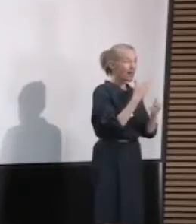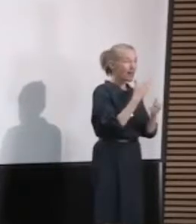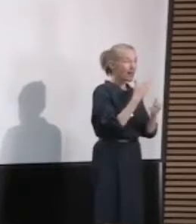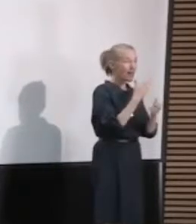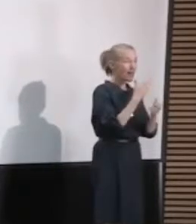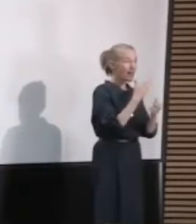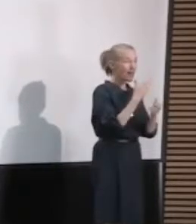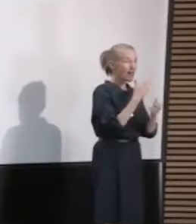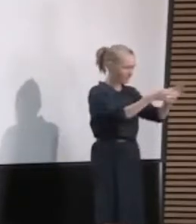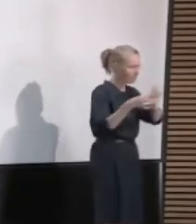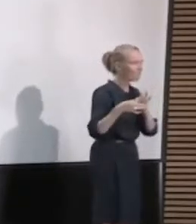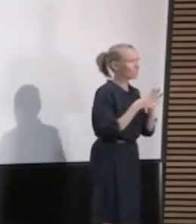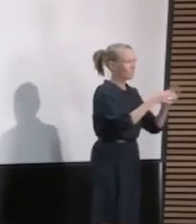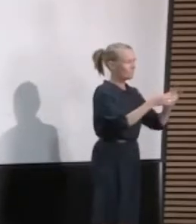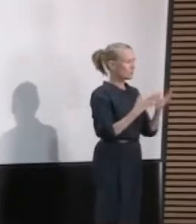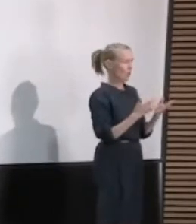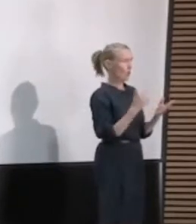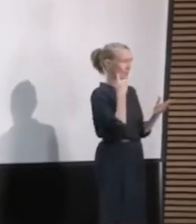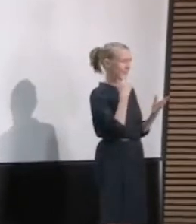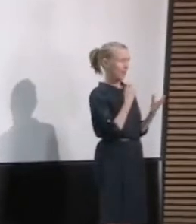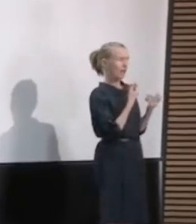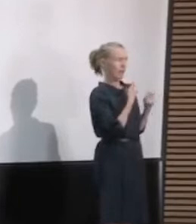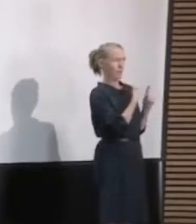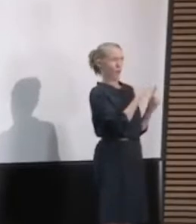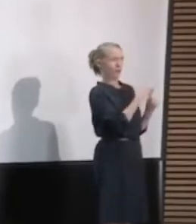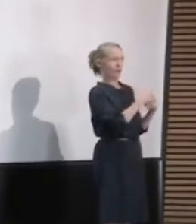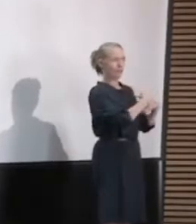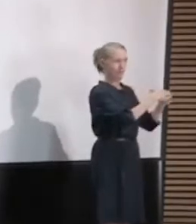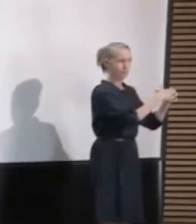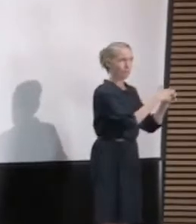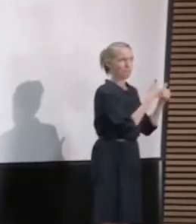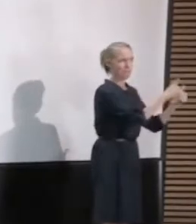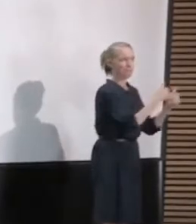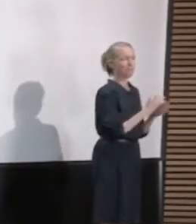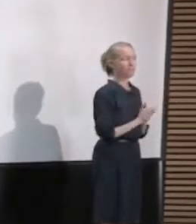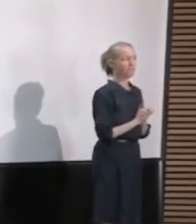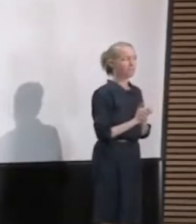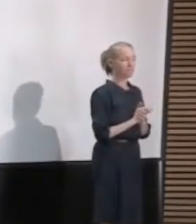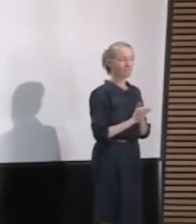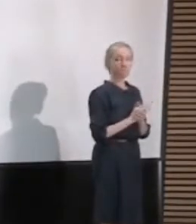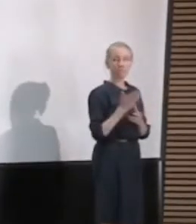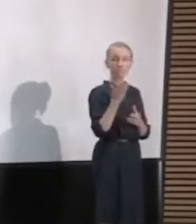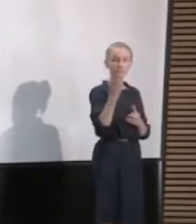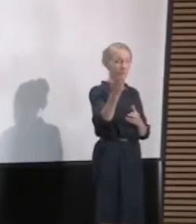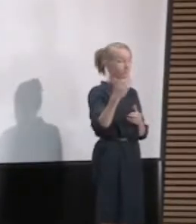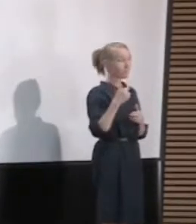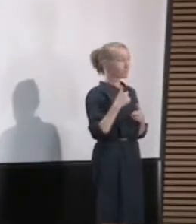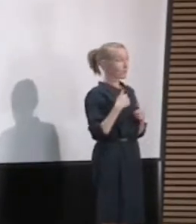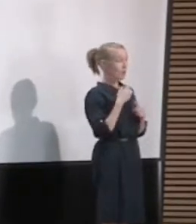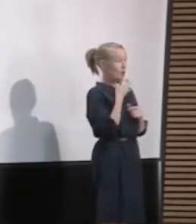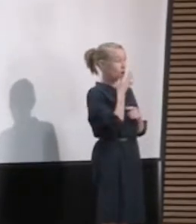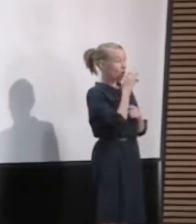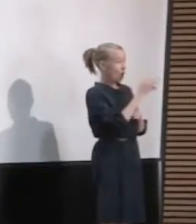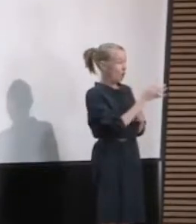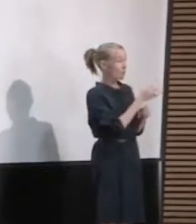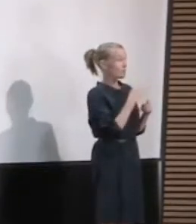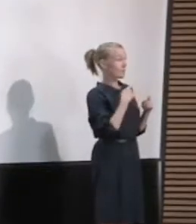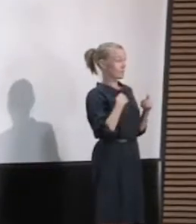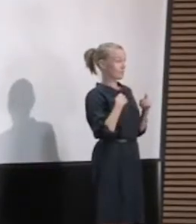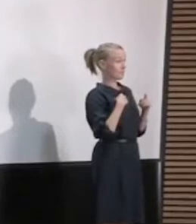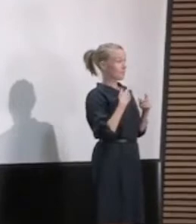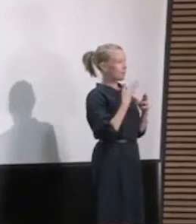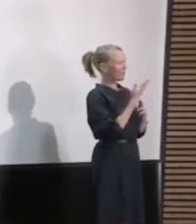welcome the support. So the testing at those isolation facilities, we heard from the Prime Minister the plan was signed off by Cabinet and your team failed